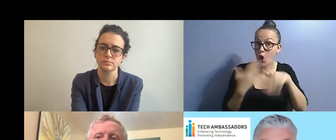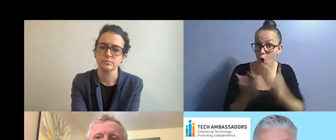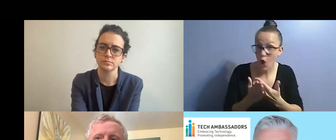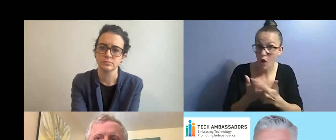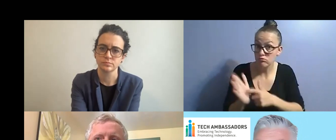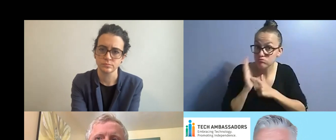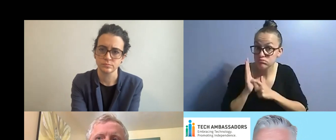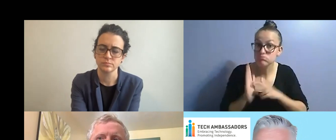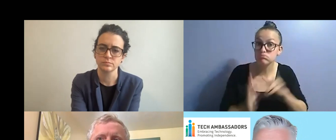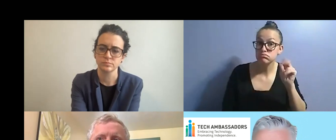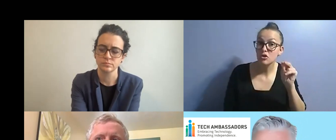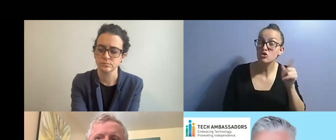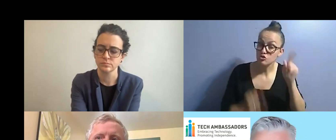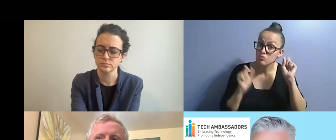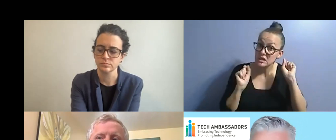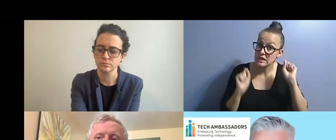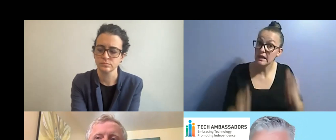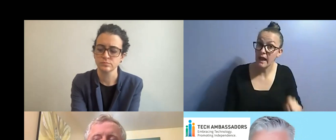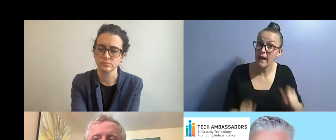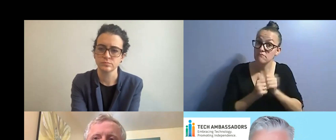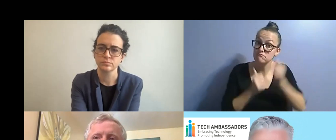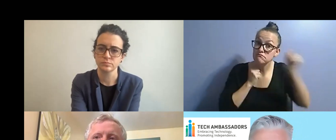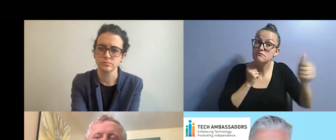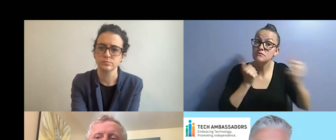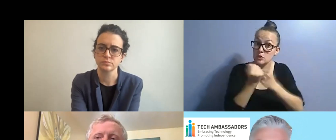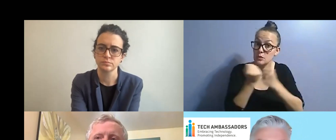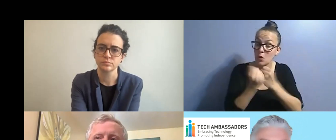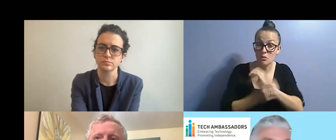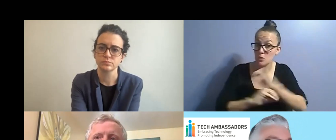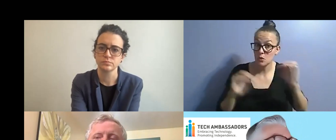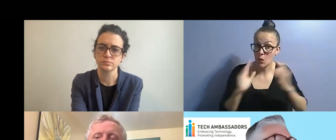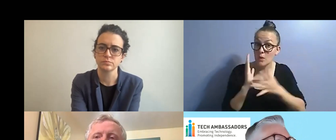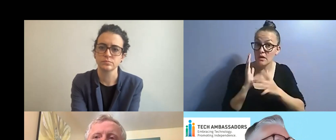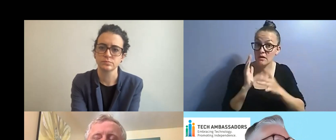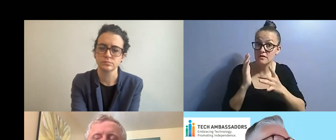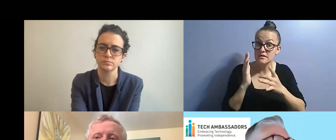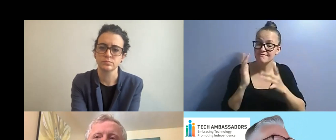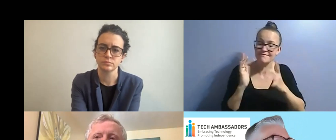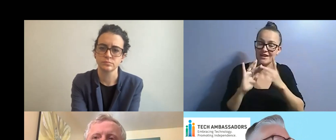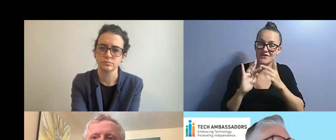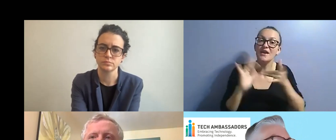possible to have remote support without internet at all. I